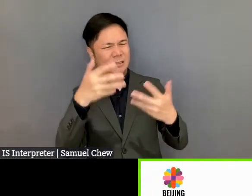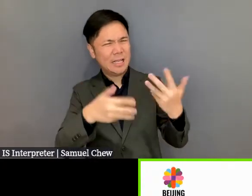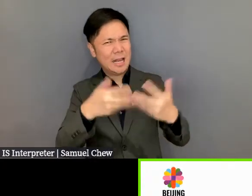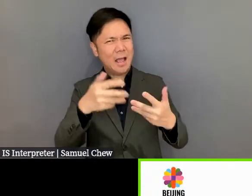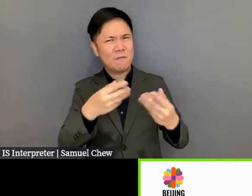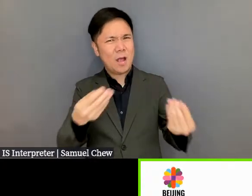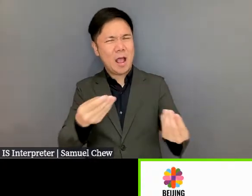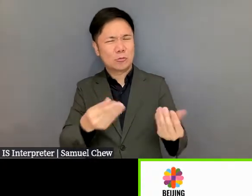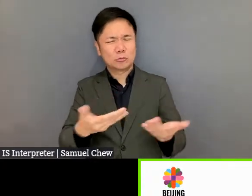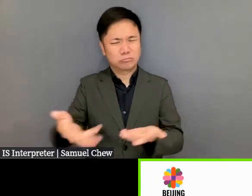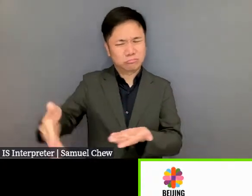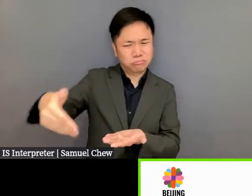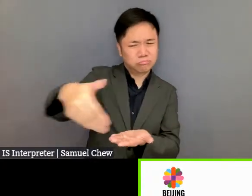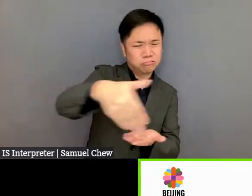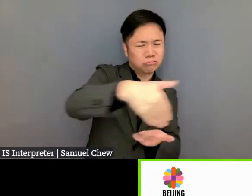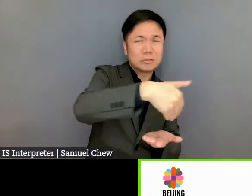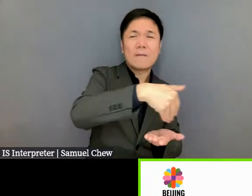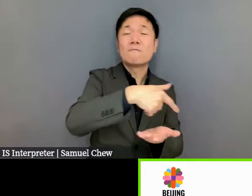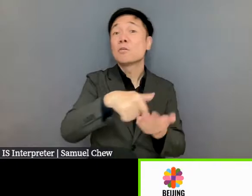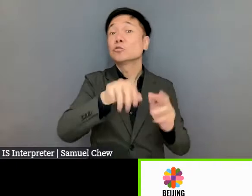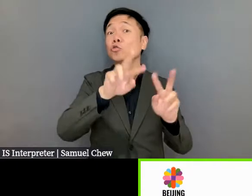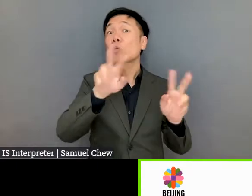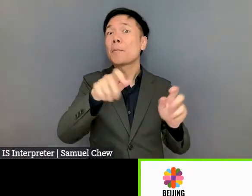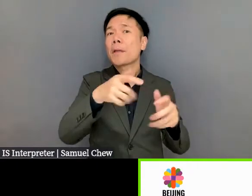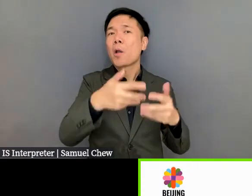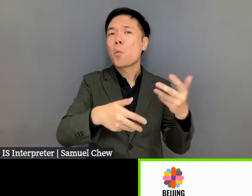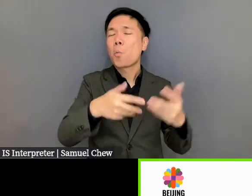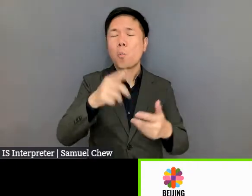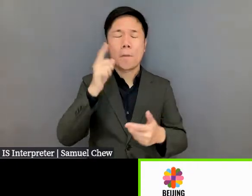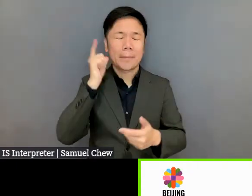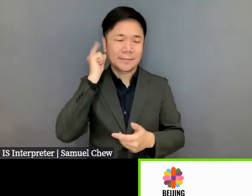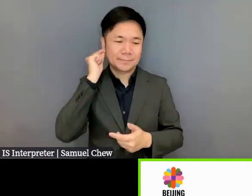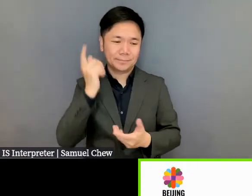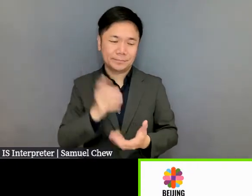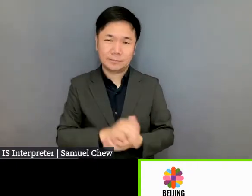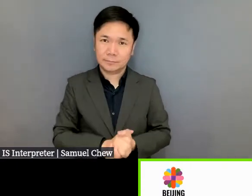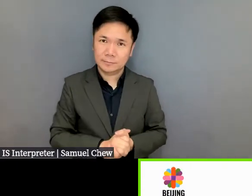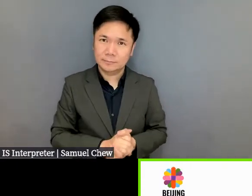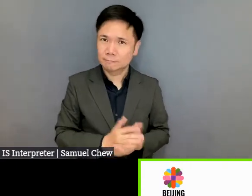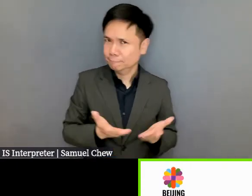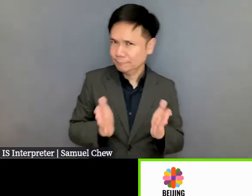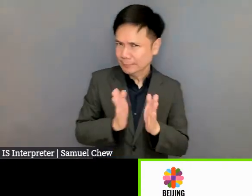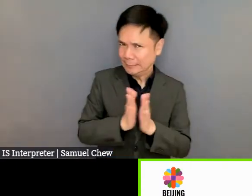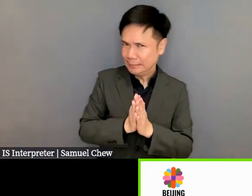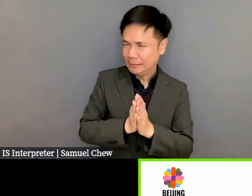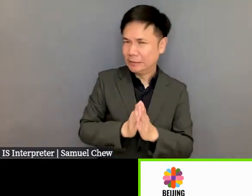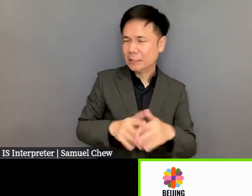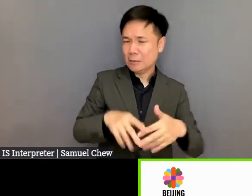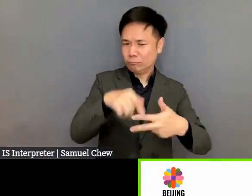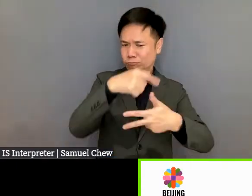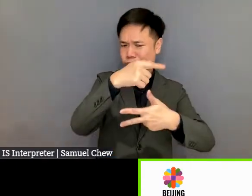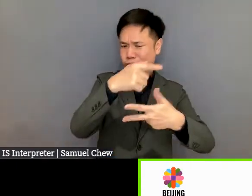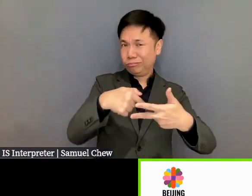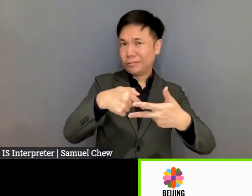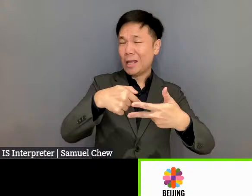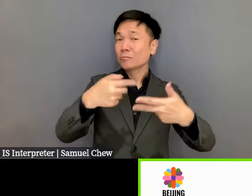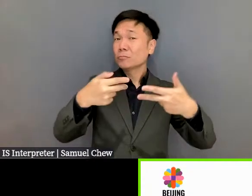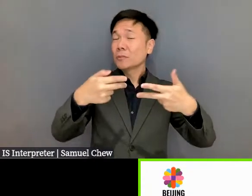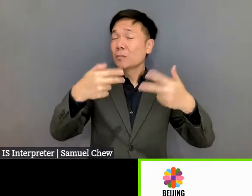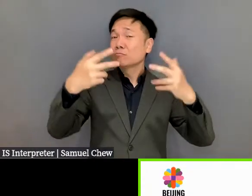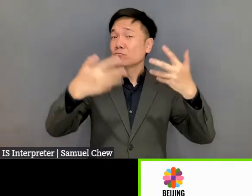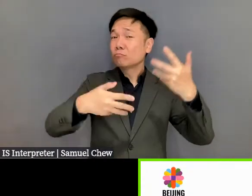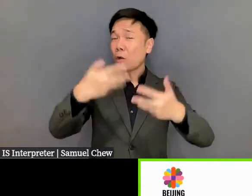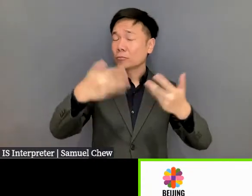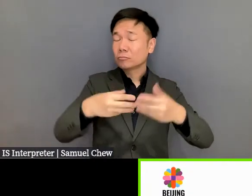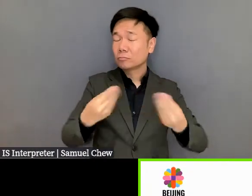when we look at women in tourism? So if you can just give us your top 3 data points that are most useful to collect. First of